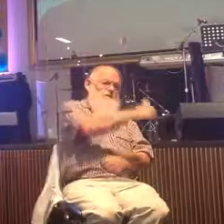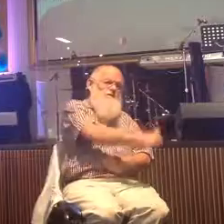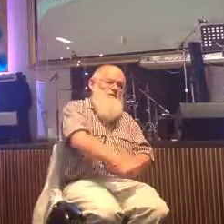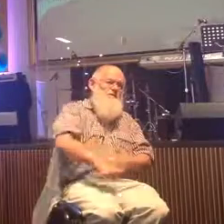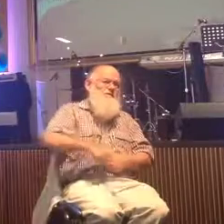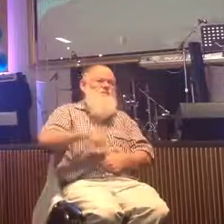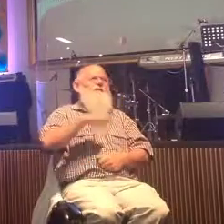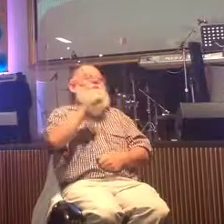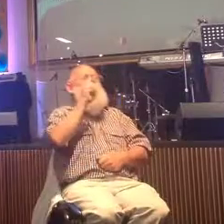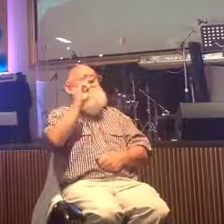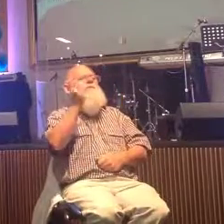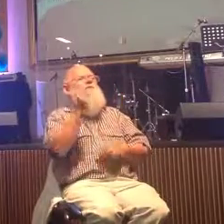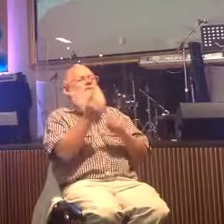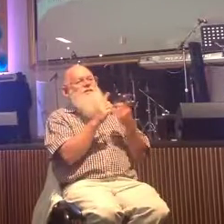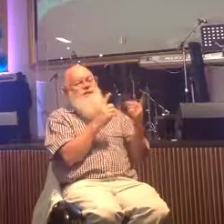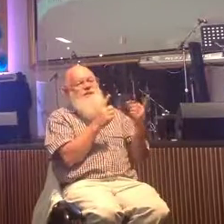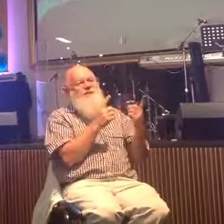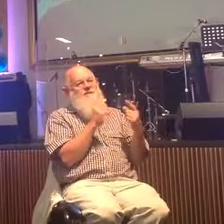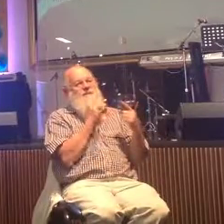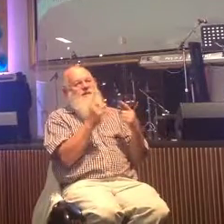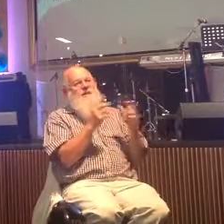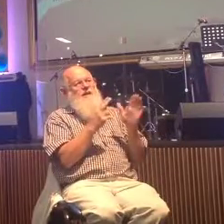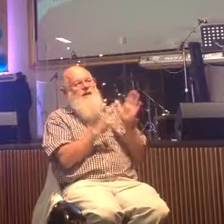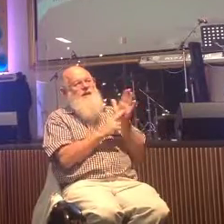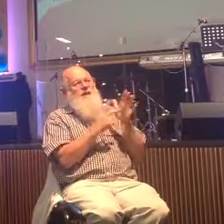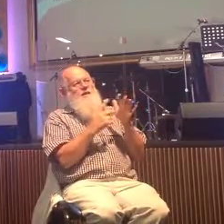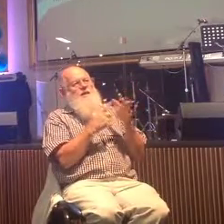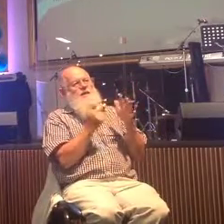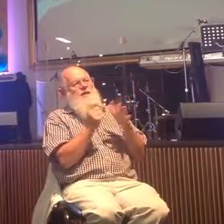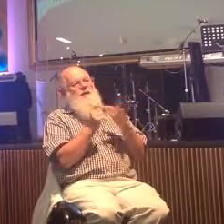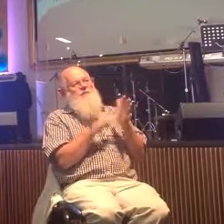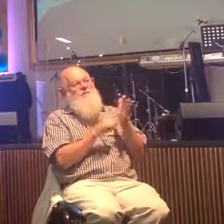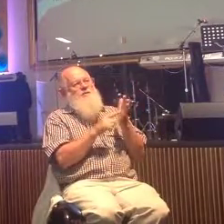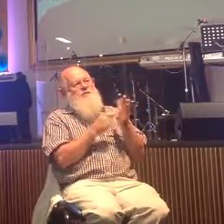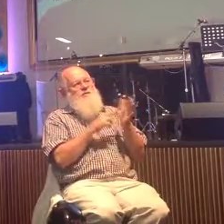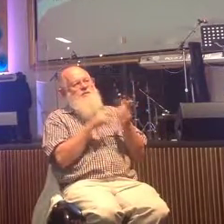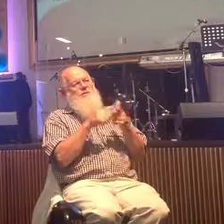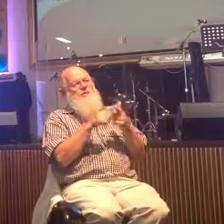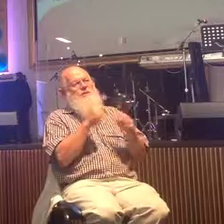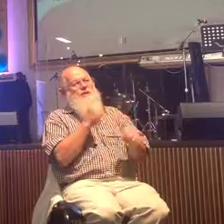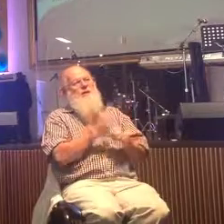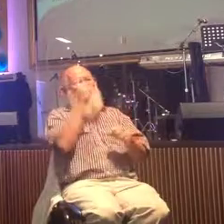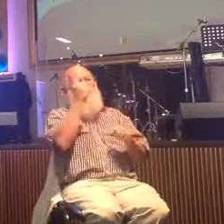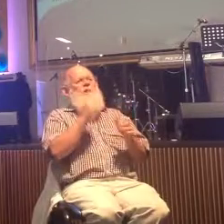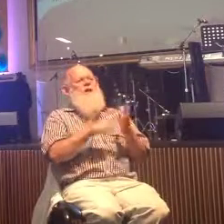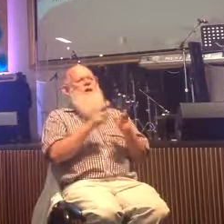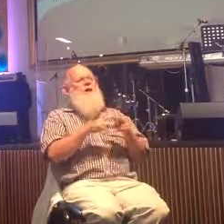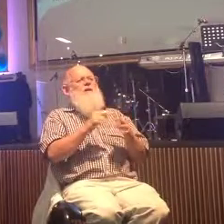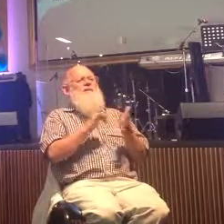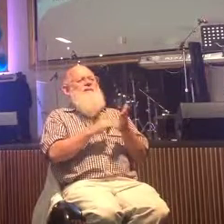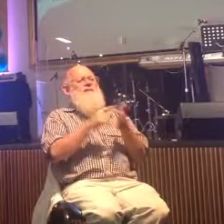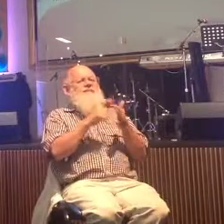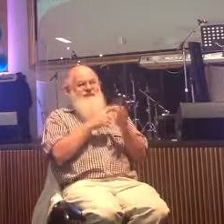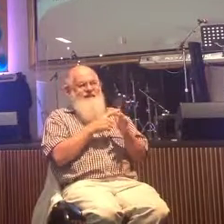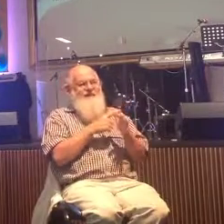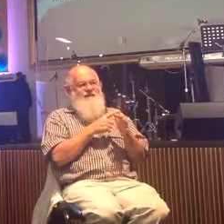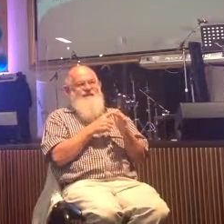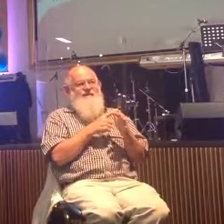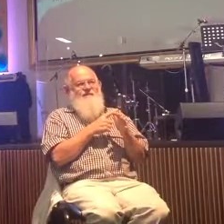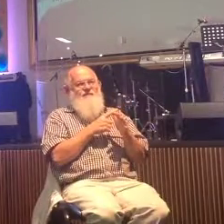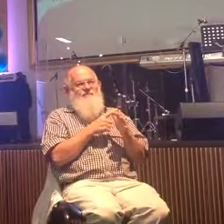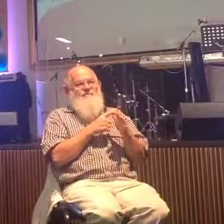The first thing that represented them was Neptune, the god of the sea. So Jesus had already smacked down the idea of Neptune. He